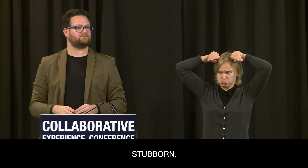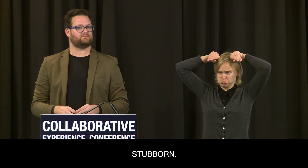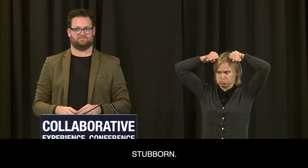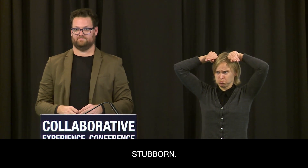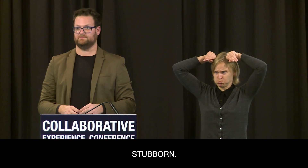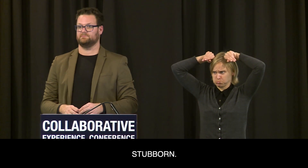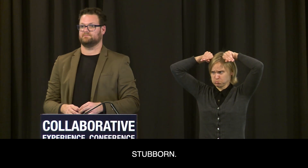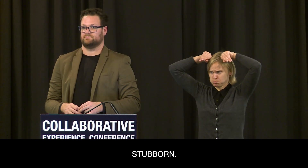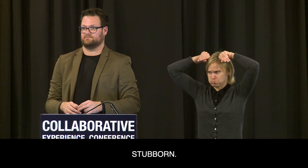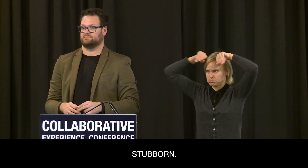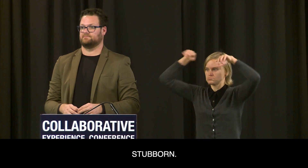Stubborn.